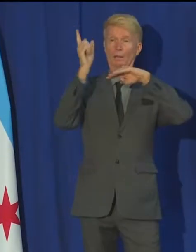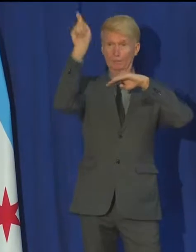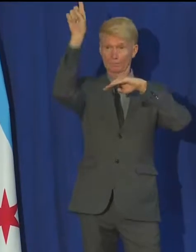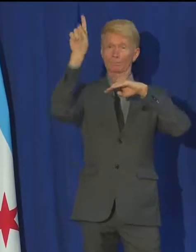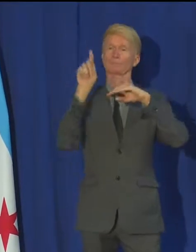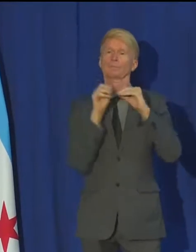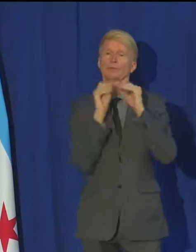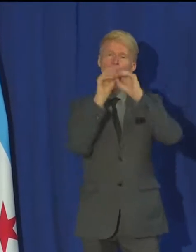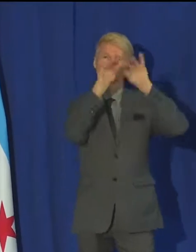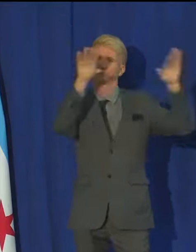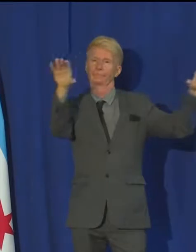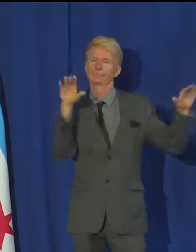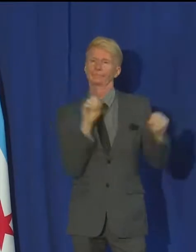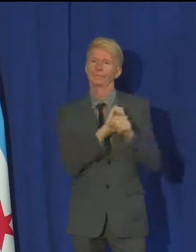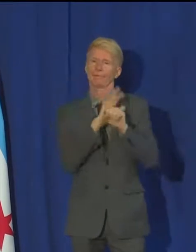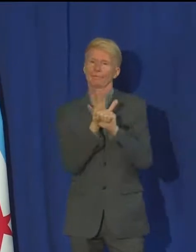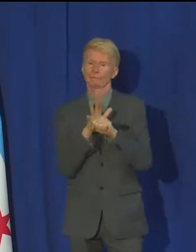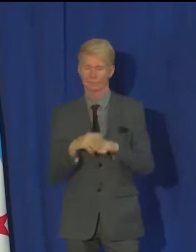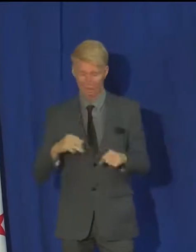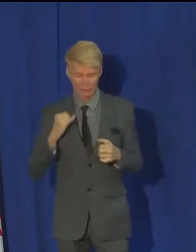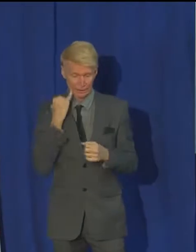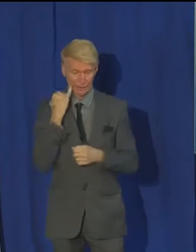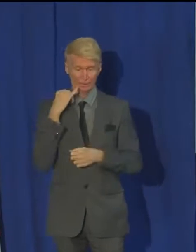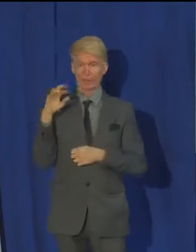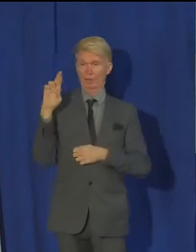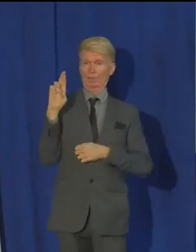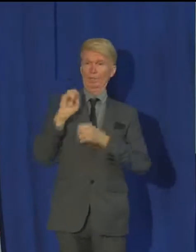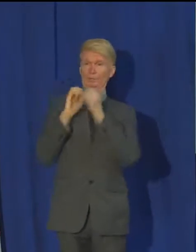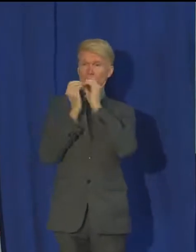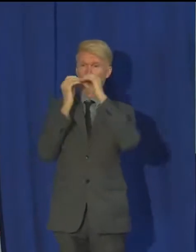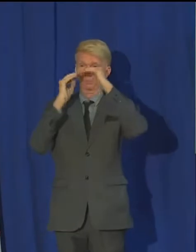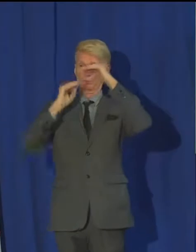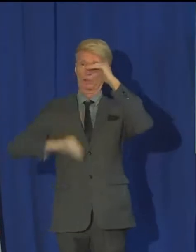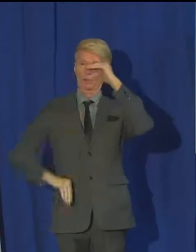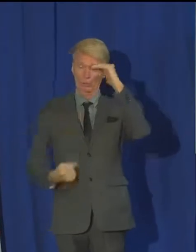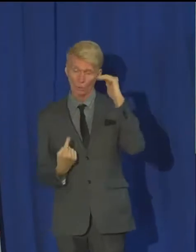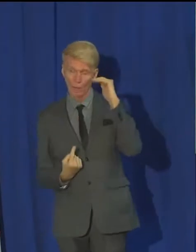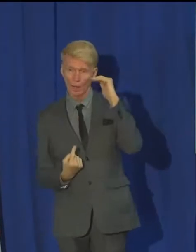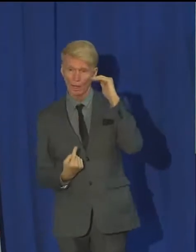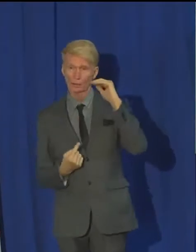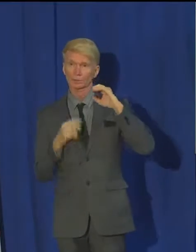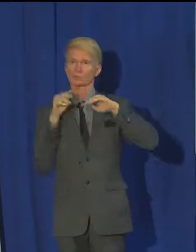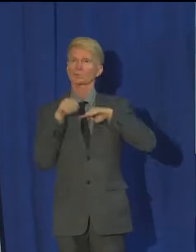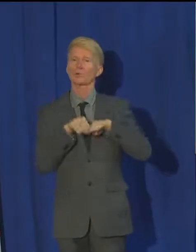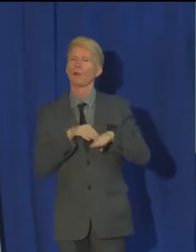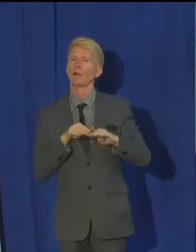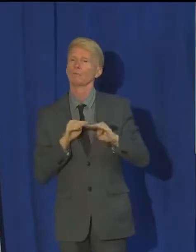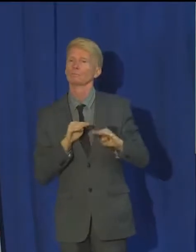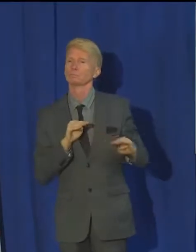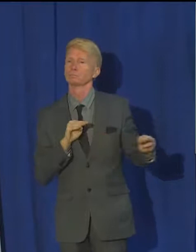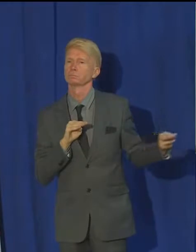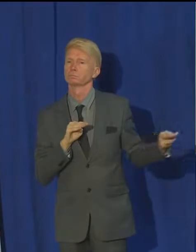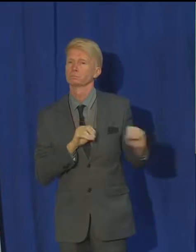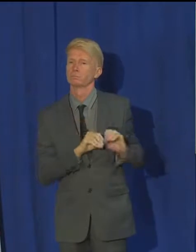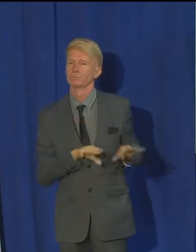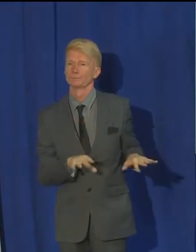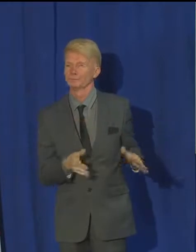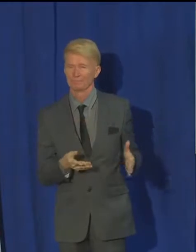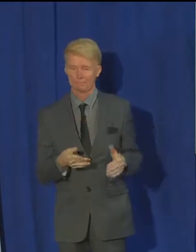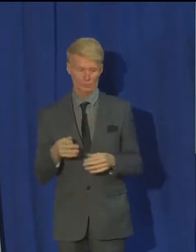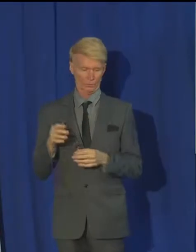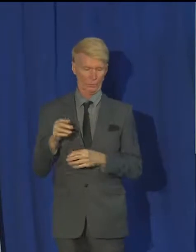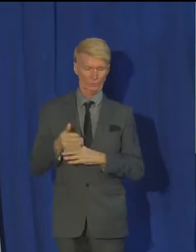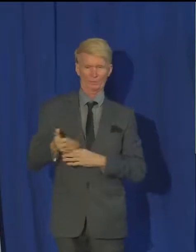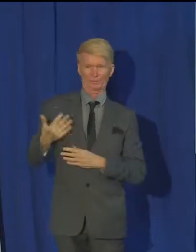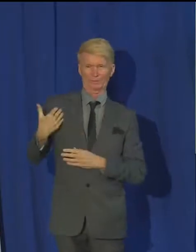will spread. If the reproduction number is below 1, infections will slow. Very early